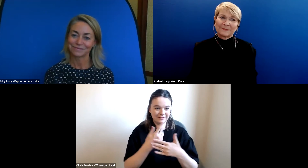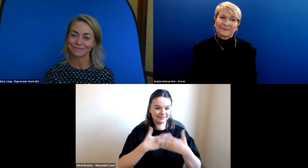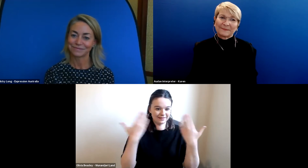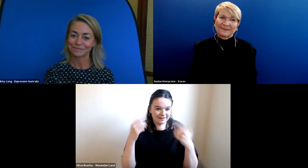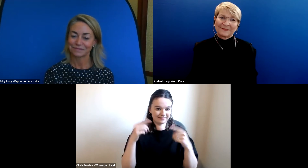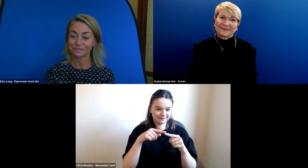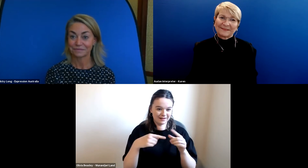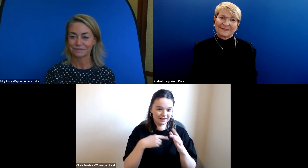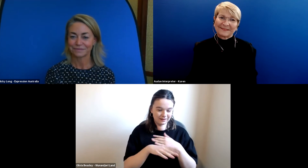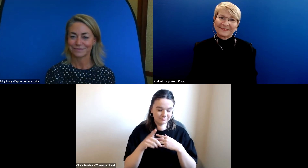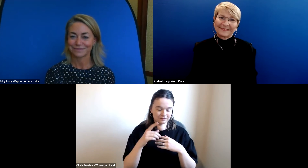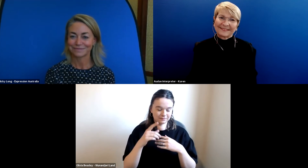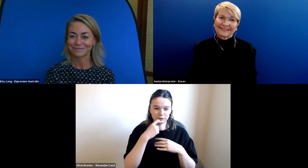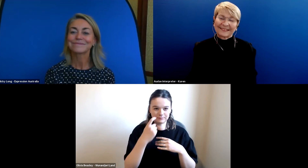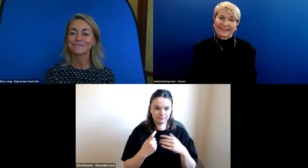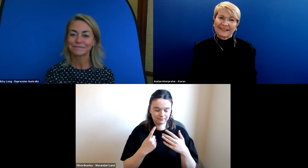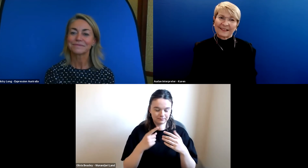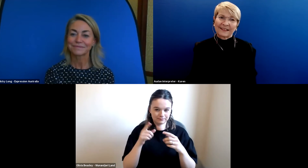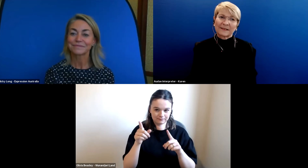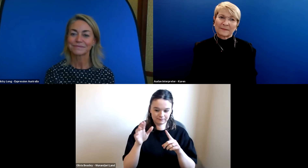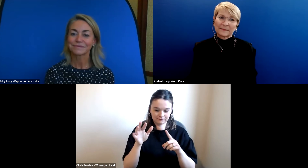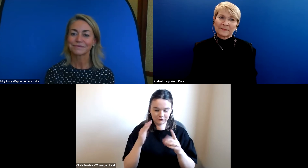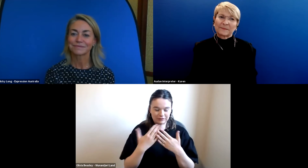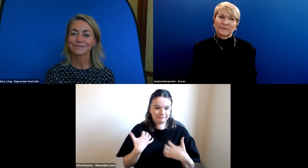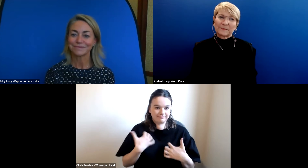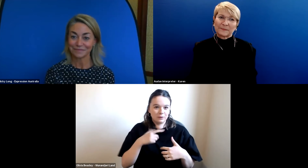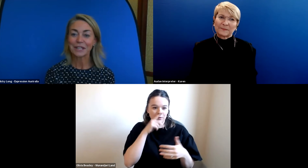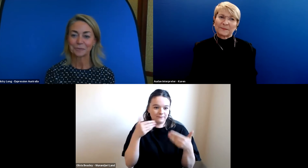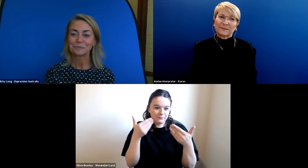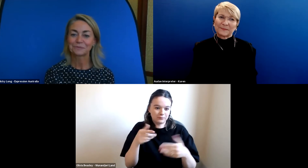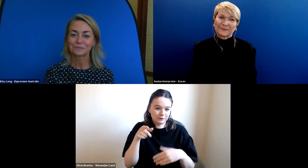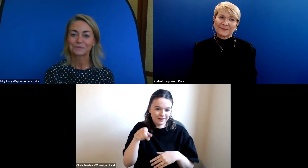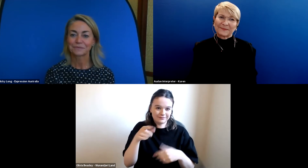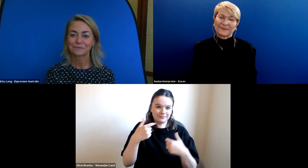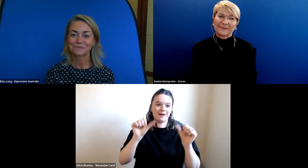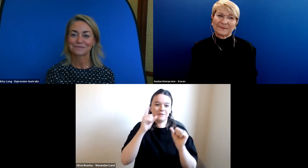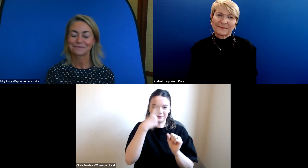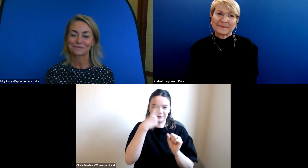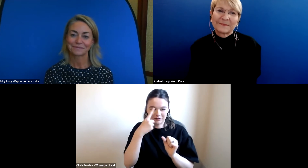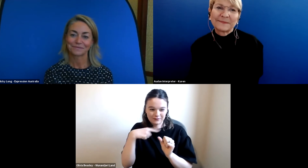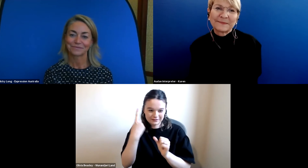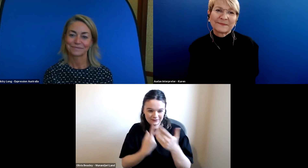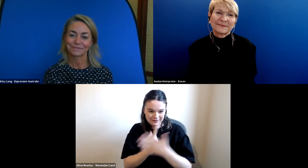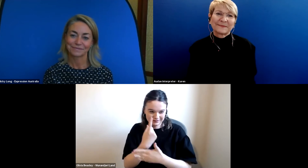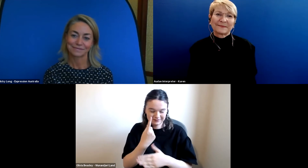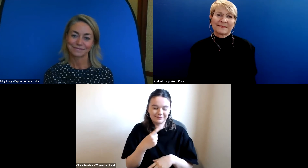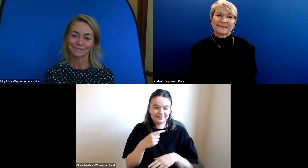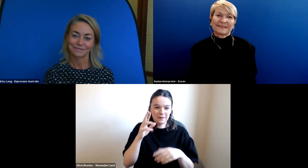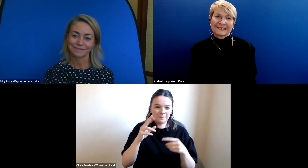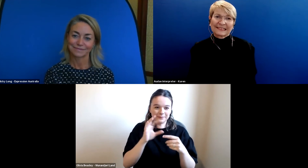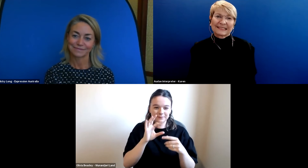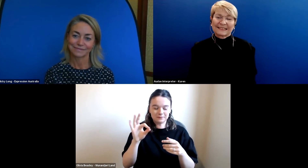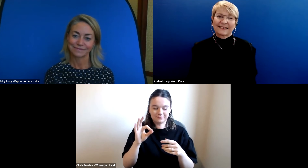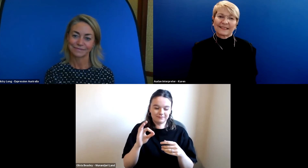Yeah, and we do have community events coming up shortly, I believe, in the Melbourne Museum. So that's, you know, really exciting, and I